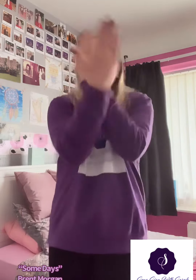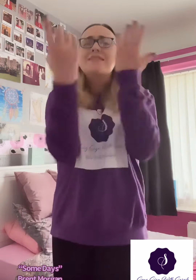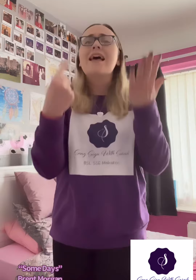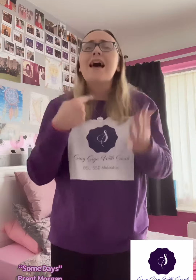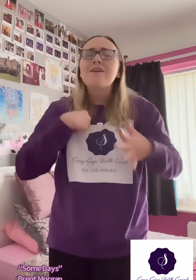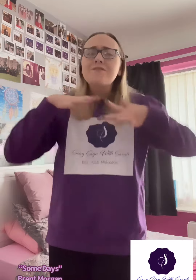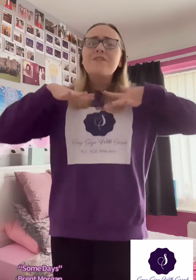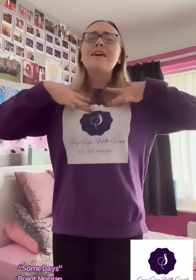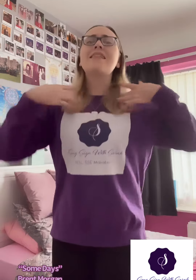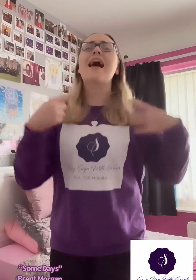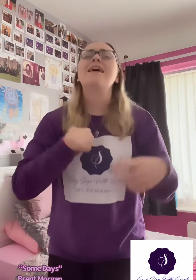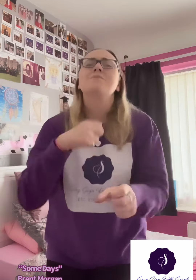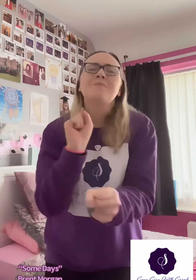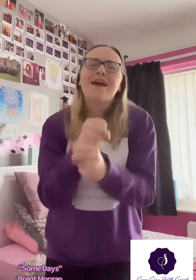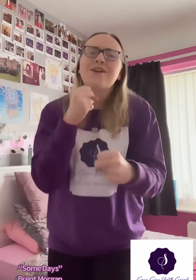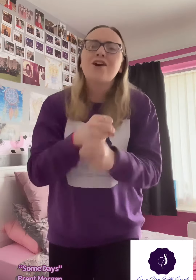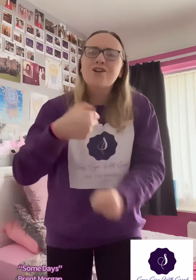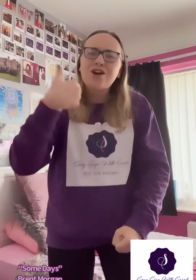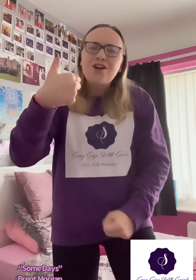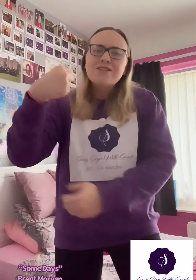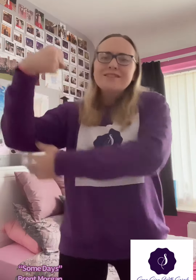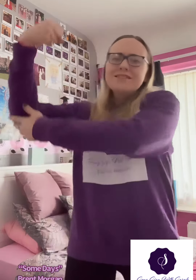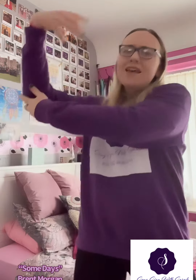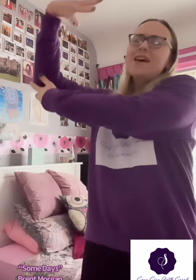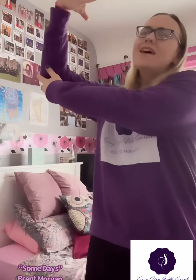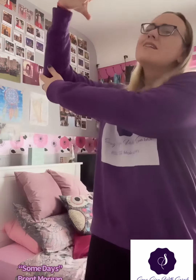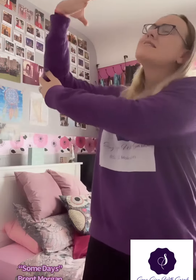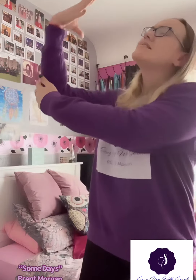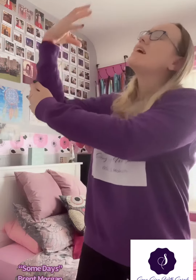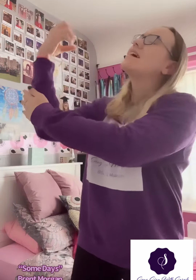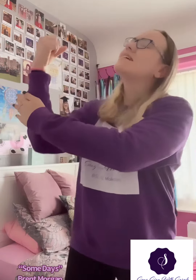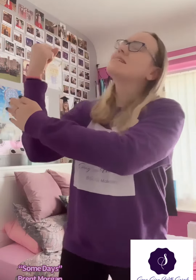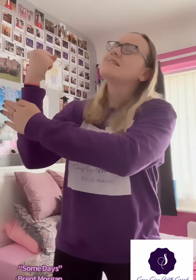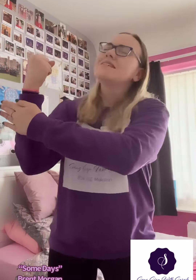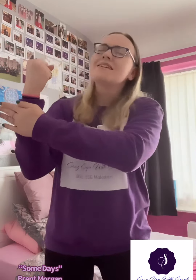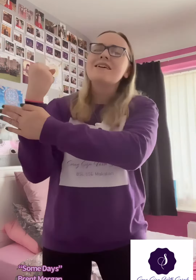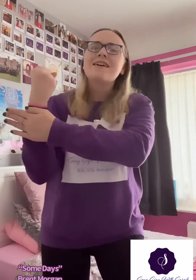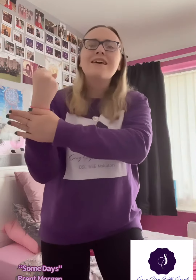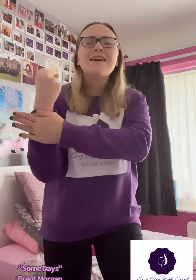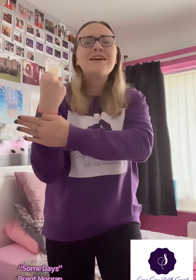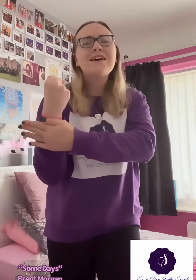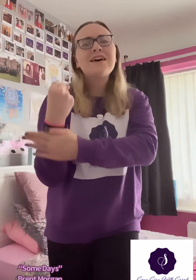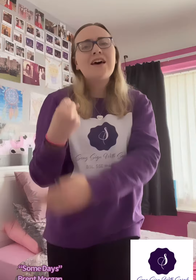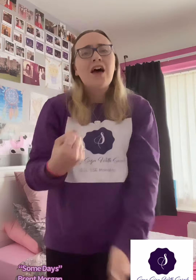Some days I feel like making good sunset.